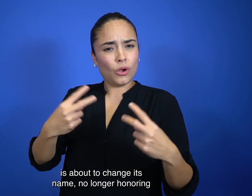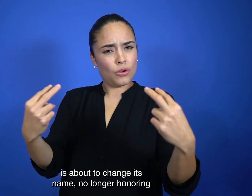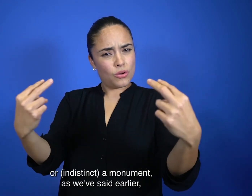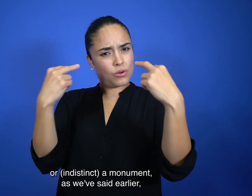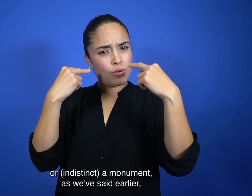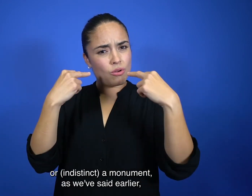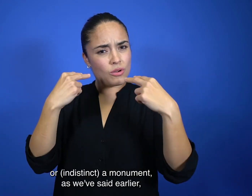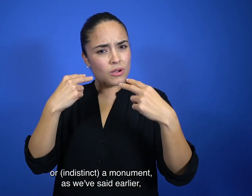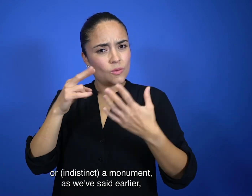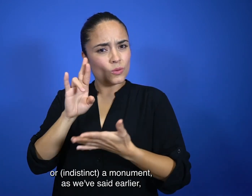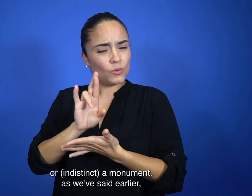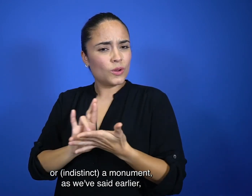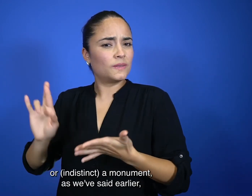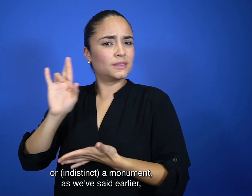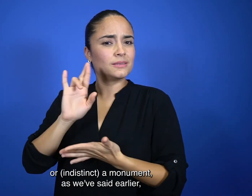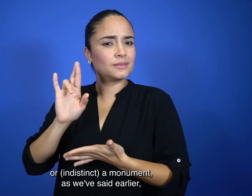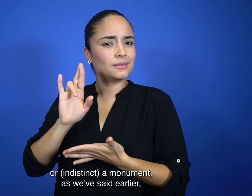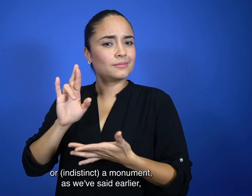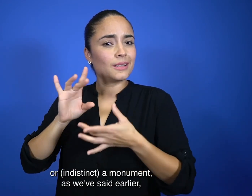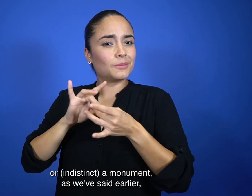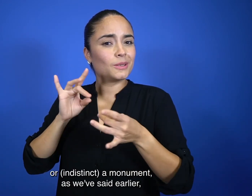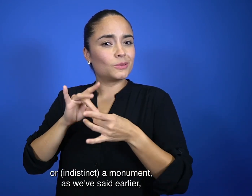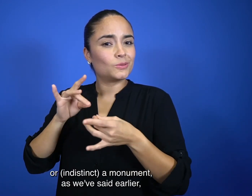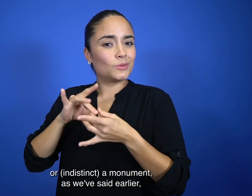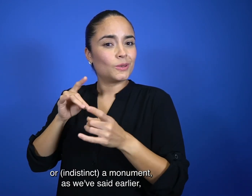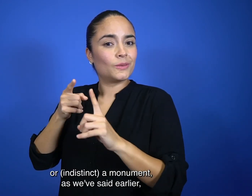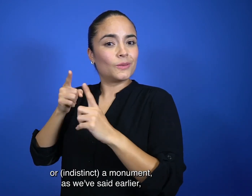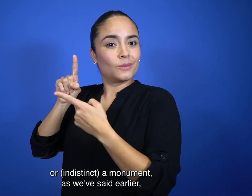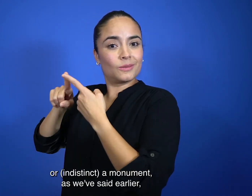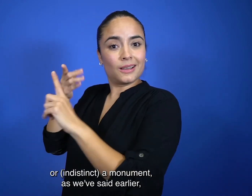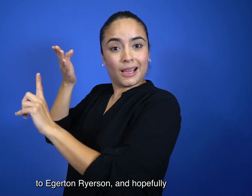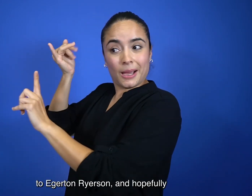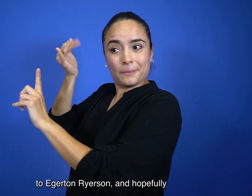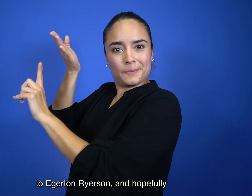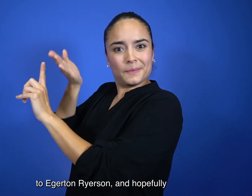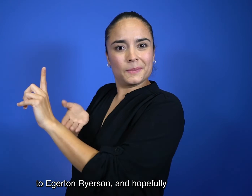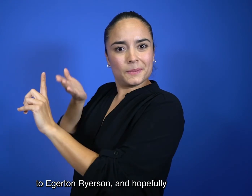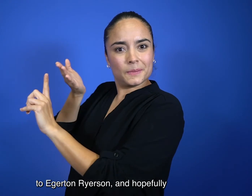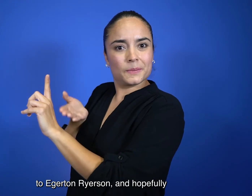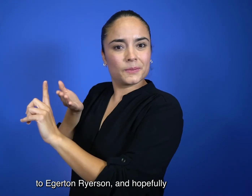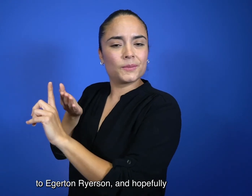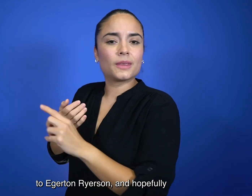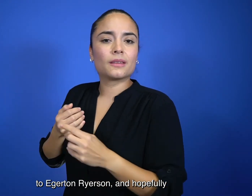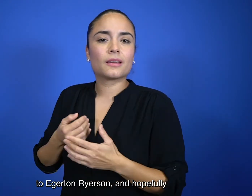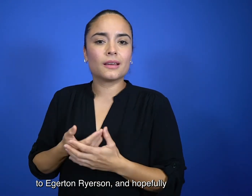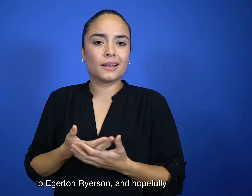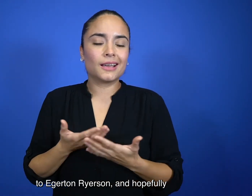or being a monument, as we've said earlier, to Edgerton Ryerson,